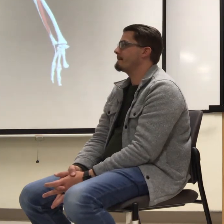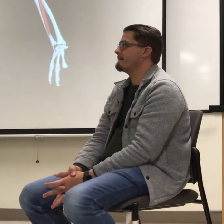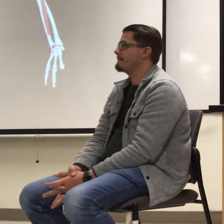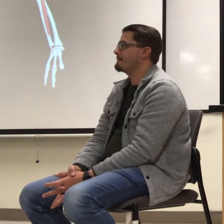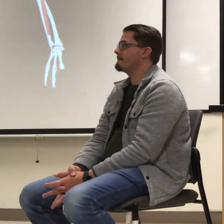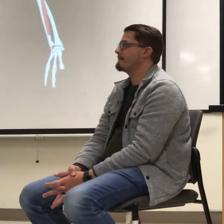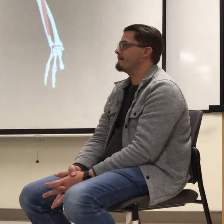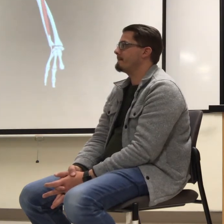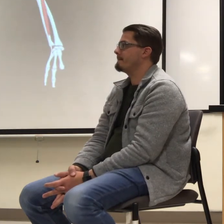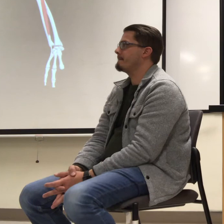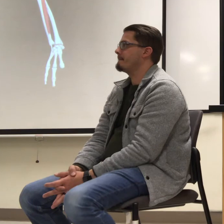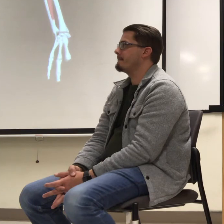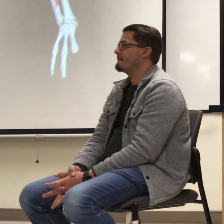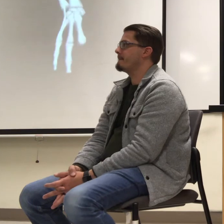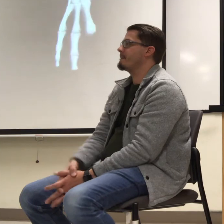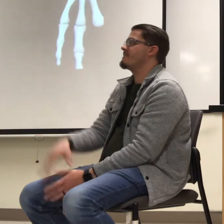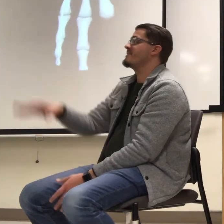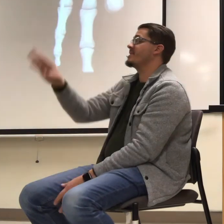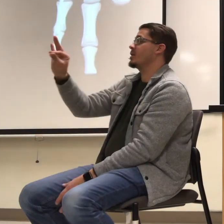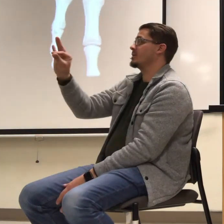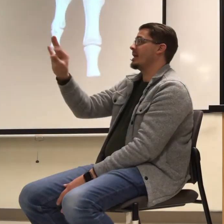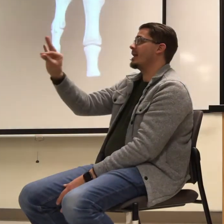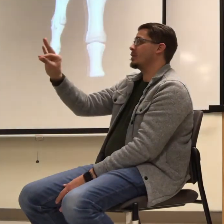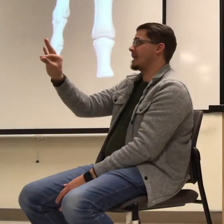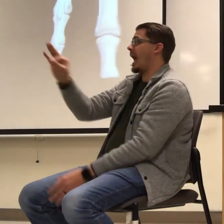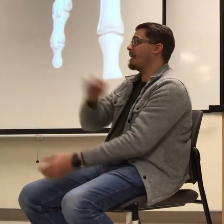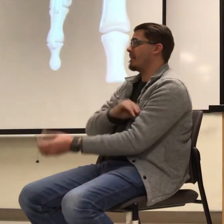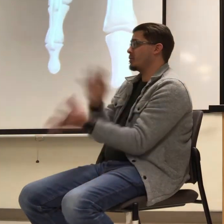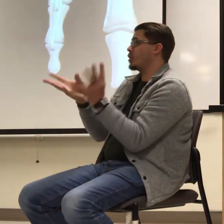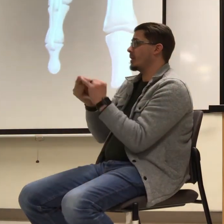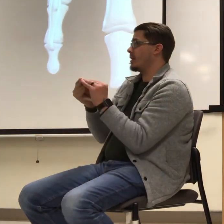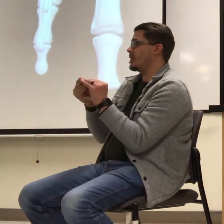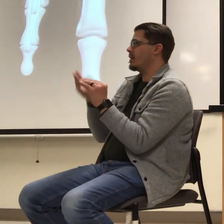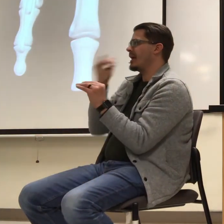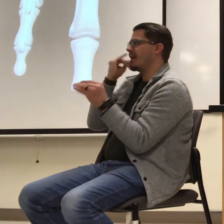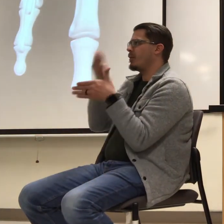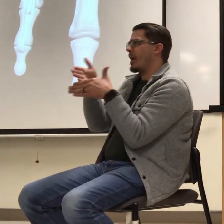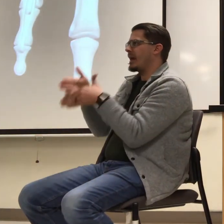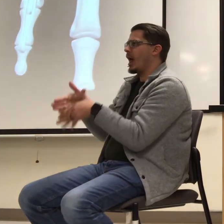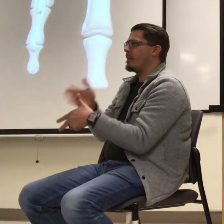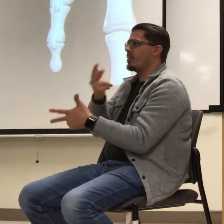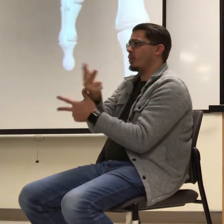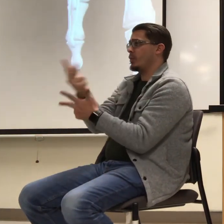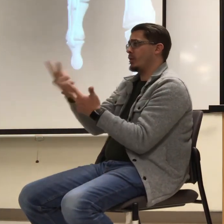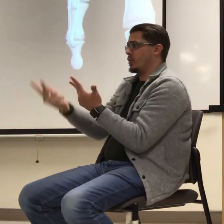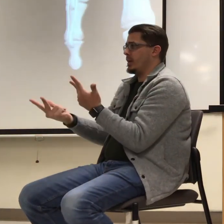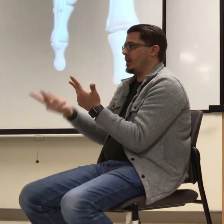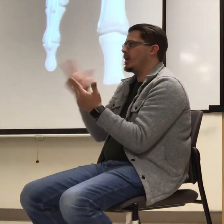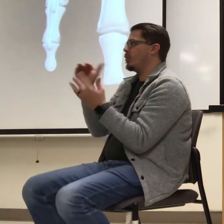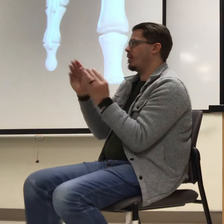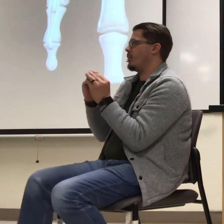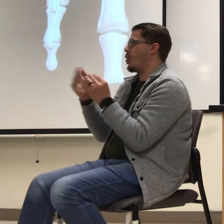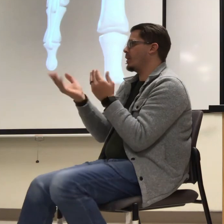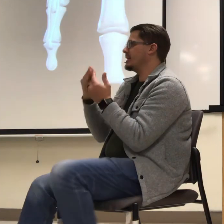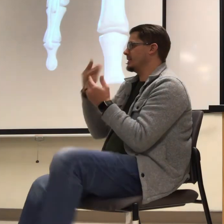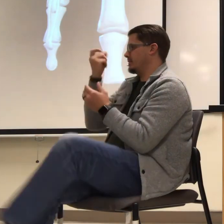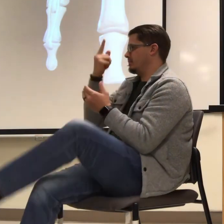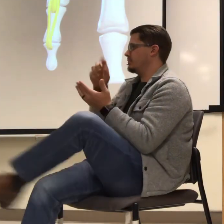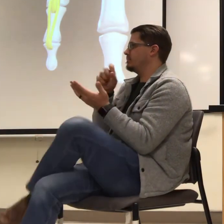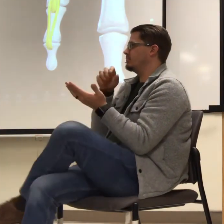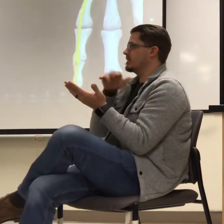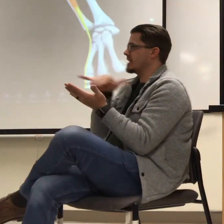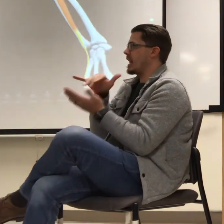Extensor Digiti Minimi. If you zoom in, it's going all the way to the distal phalanx of digit